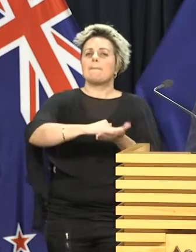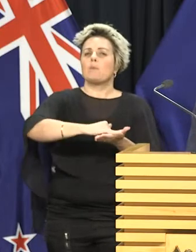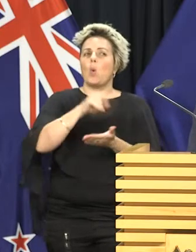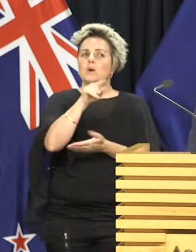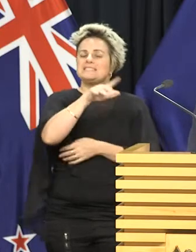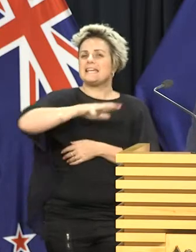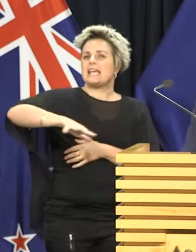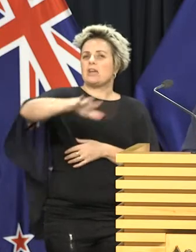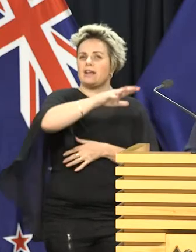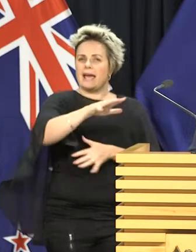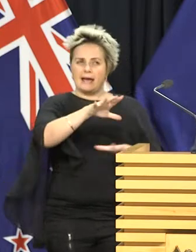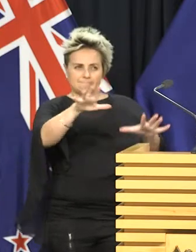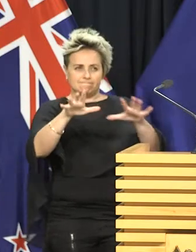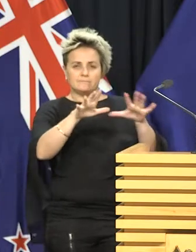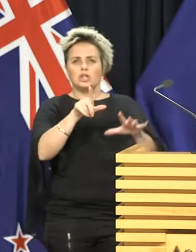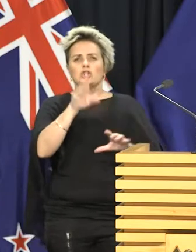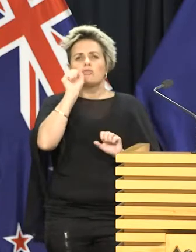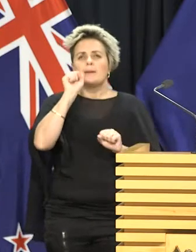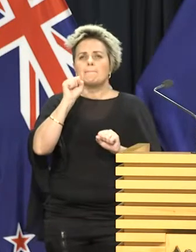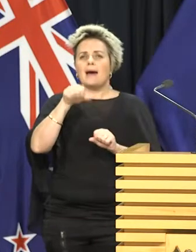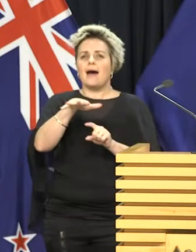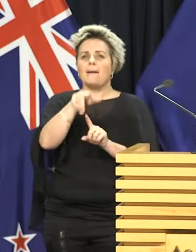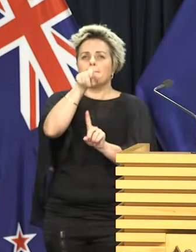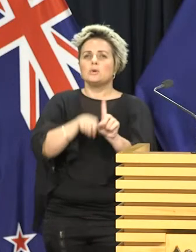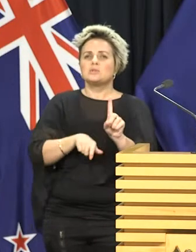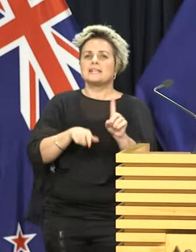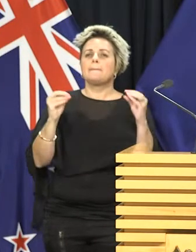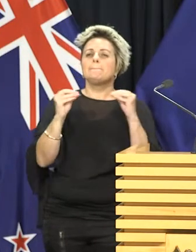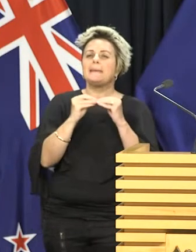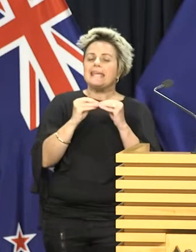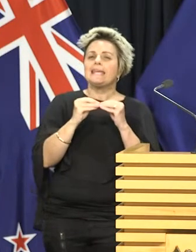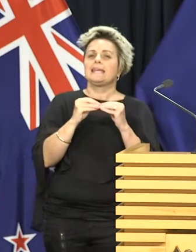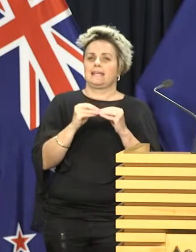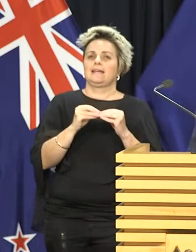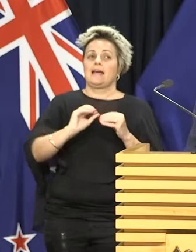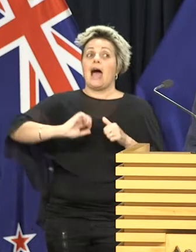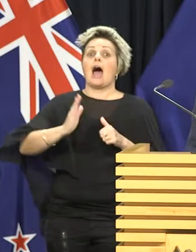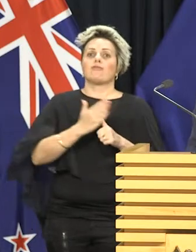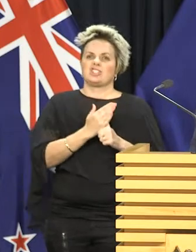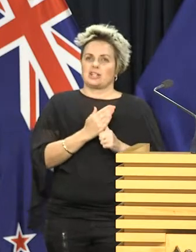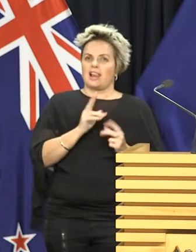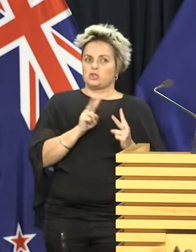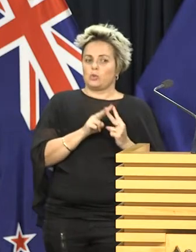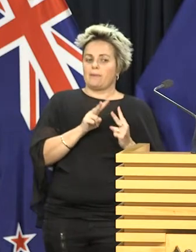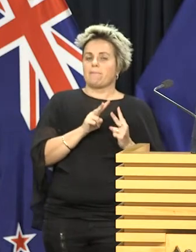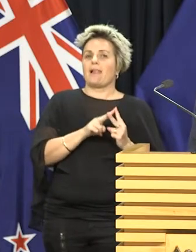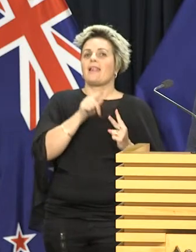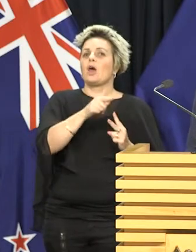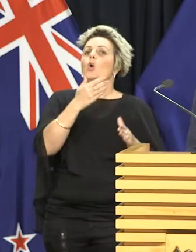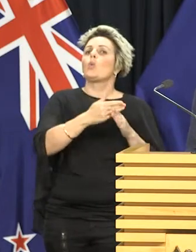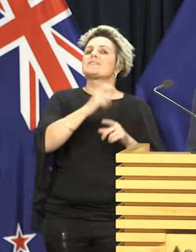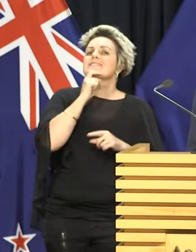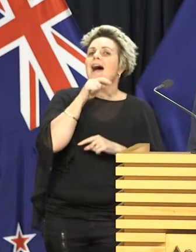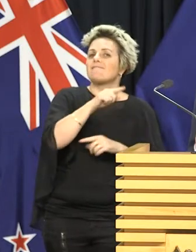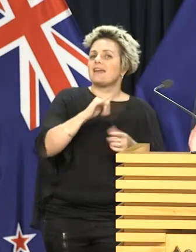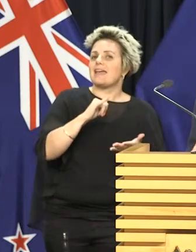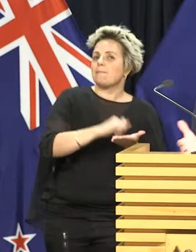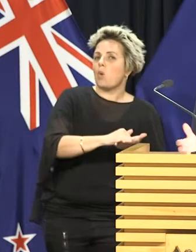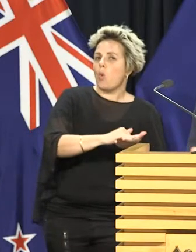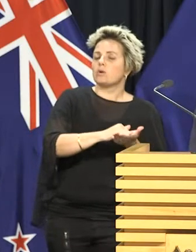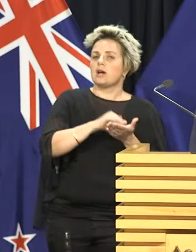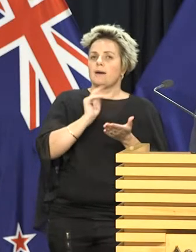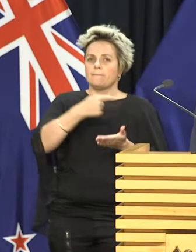where, if you recall, case B, it was one of our original two cases worked. However, we haven't been able to